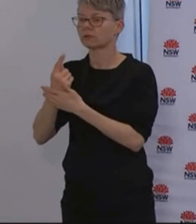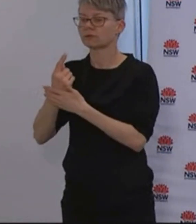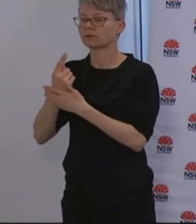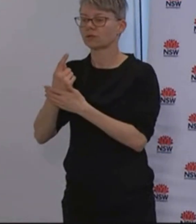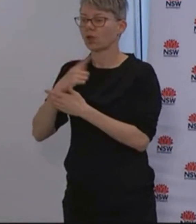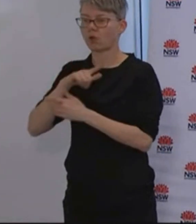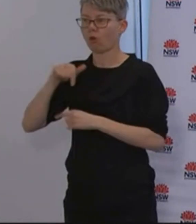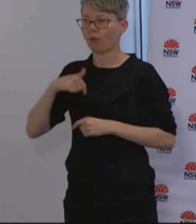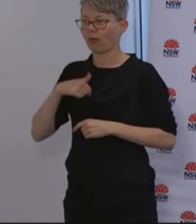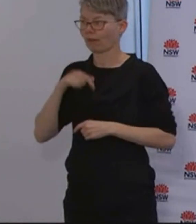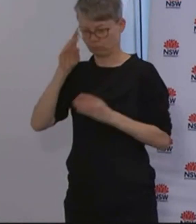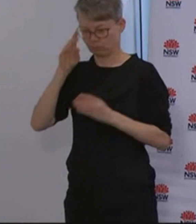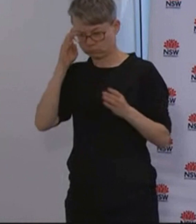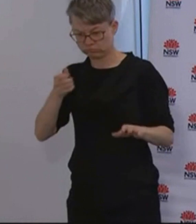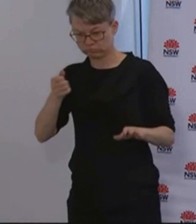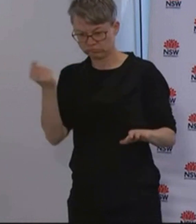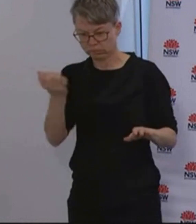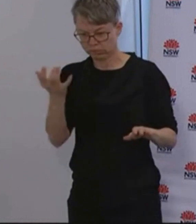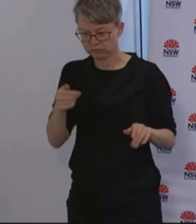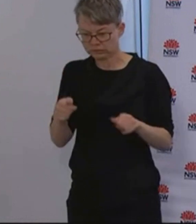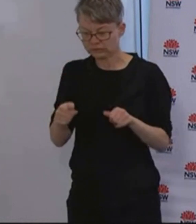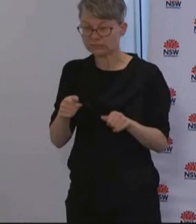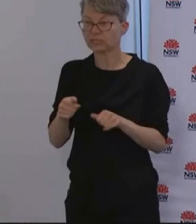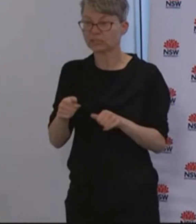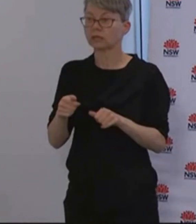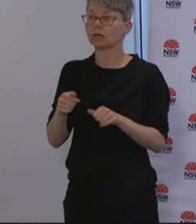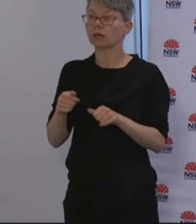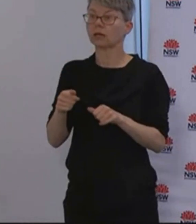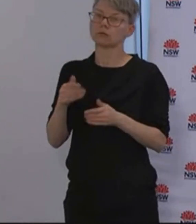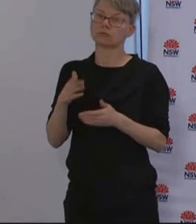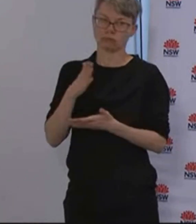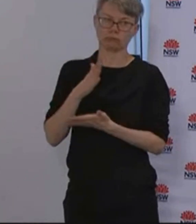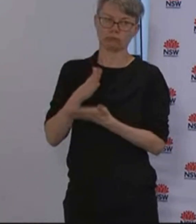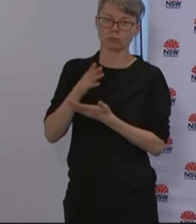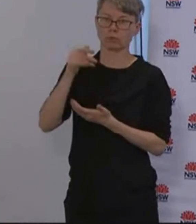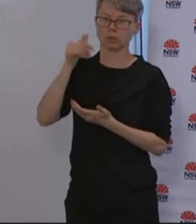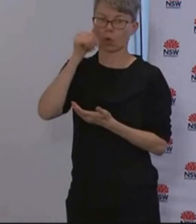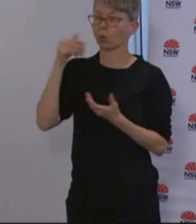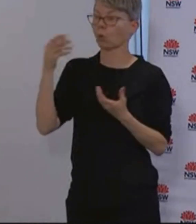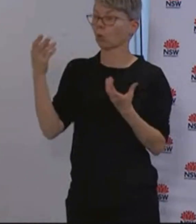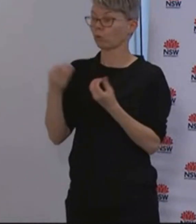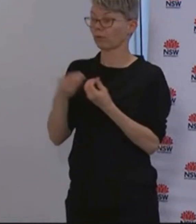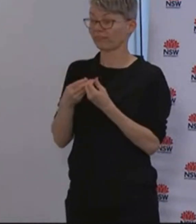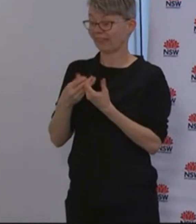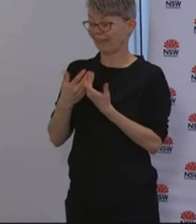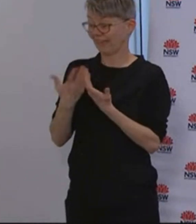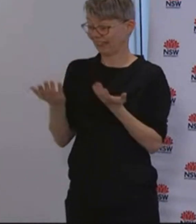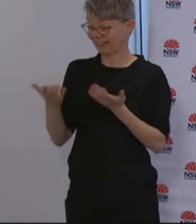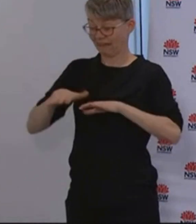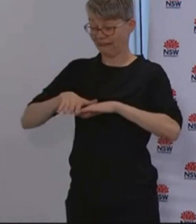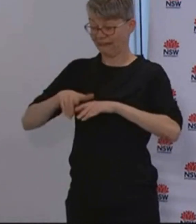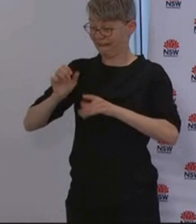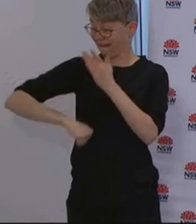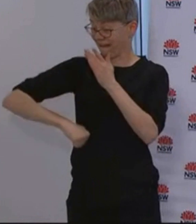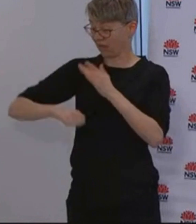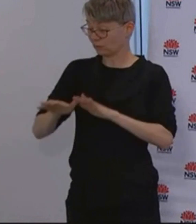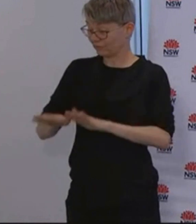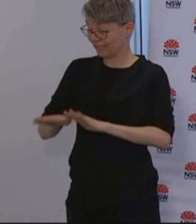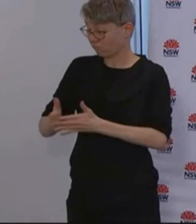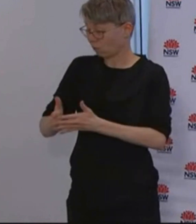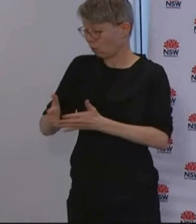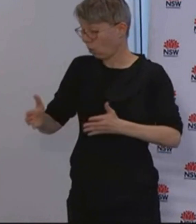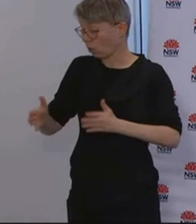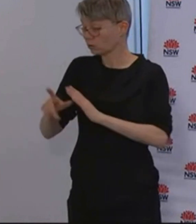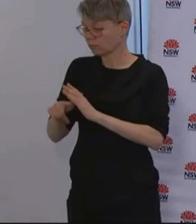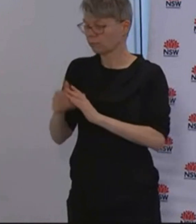concerned that the poker machines. Clearly, we have strong guidance about the fact that when you're with any fixed hard surface and you've been there for a while, we